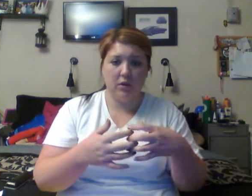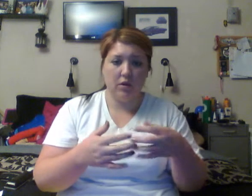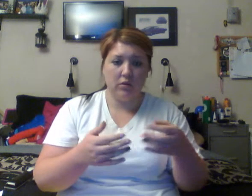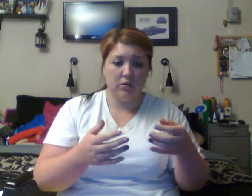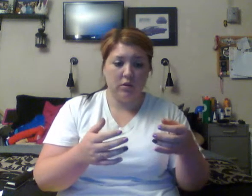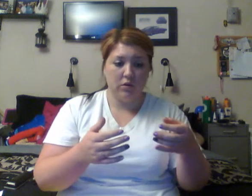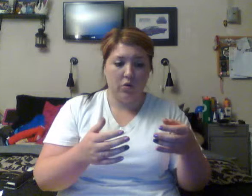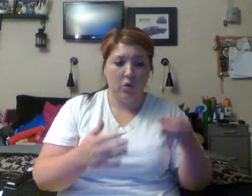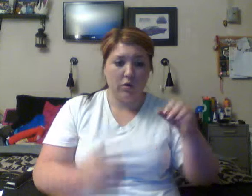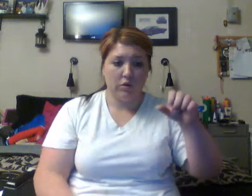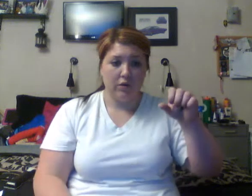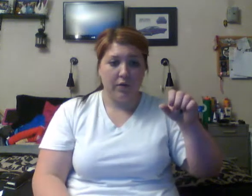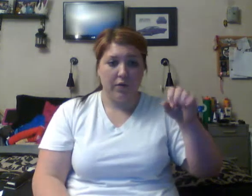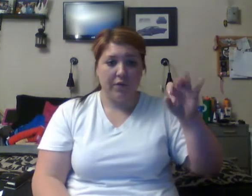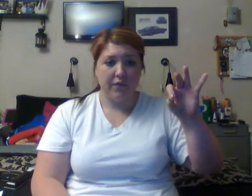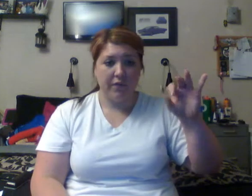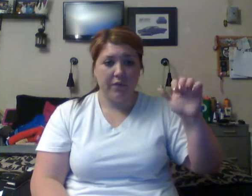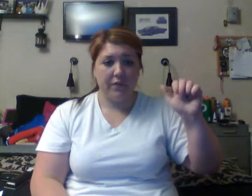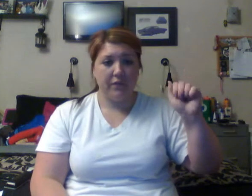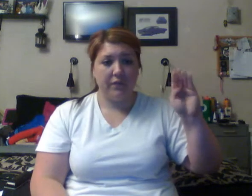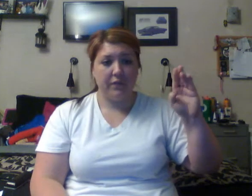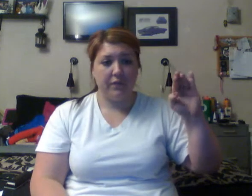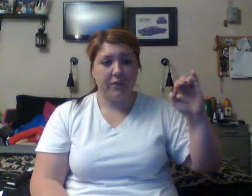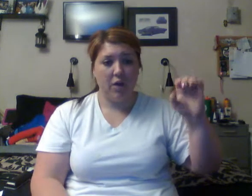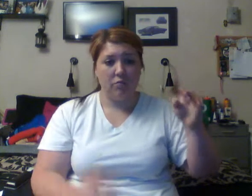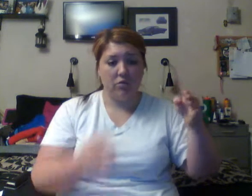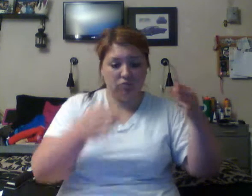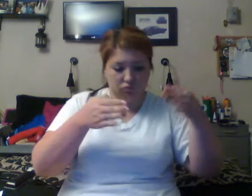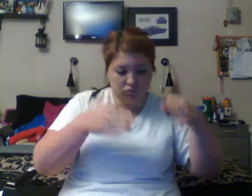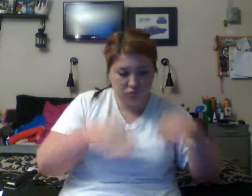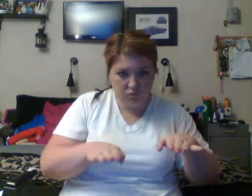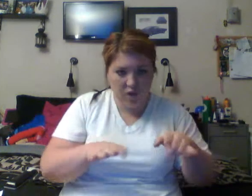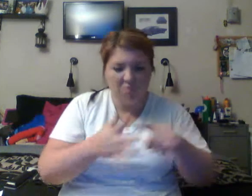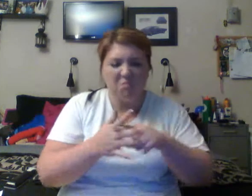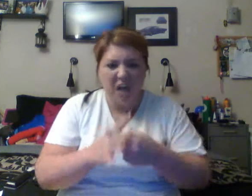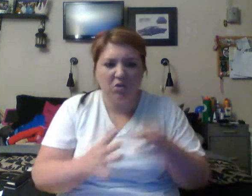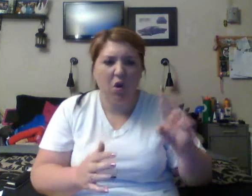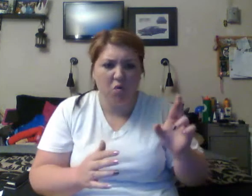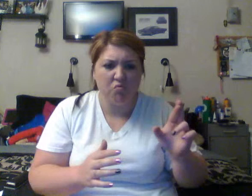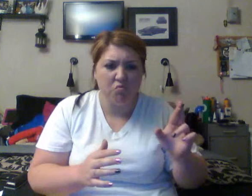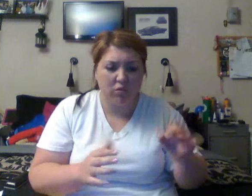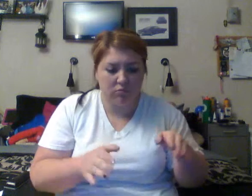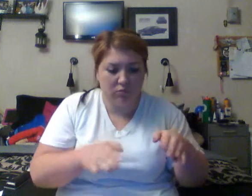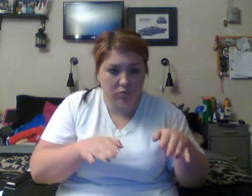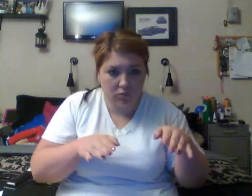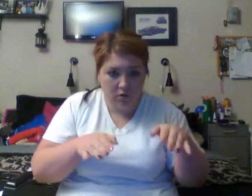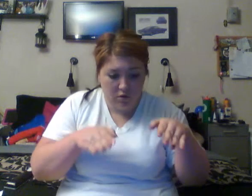under there. It's probably better to start sewing on the right side of your zipper. So you take your fabric,